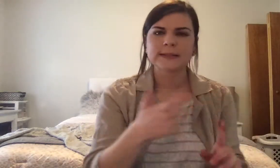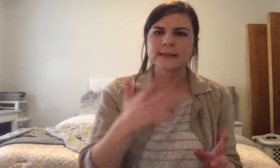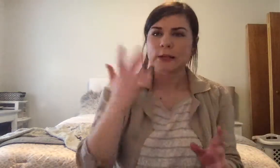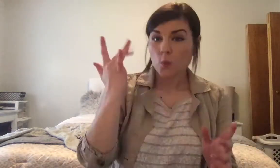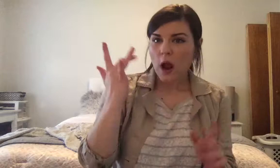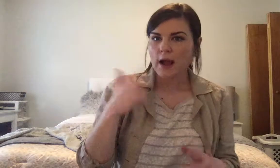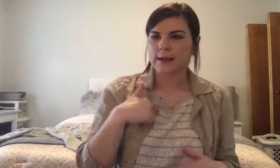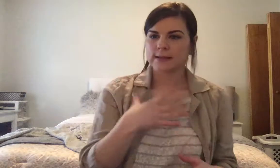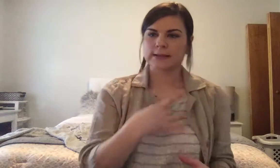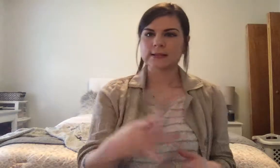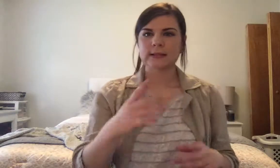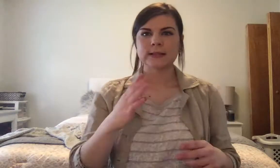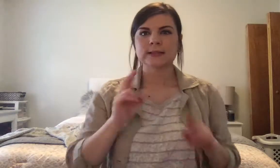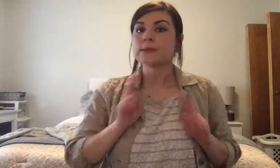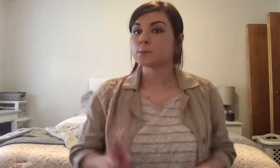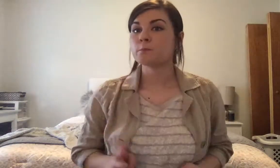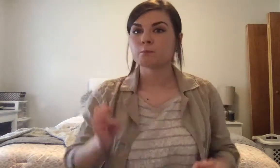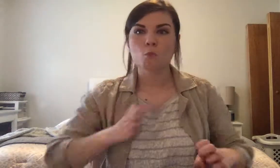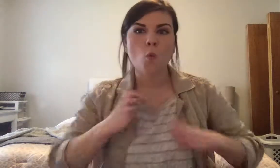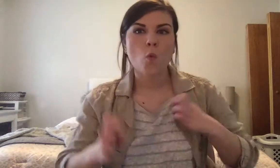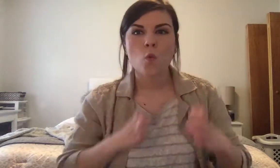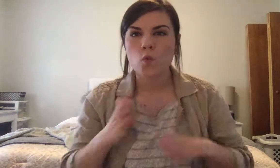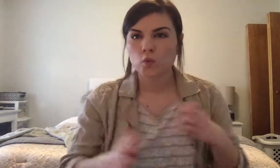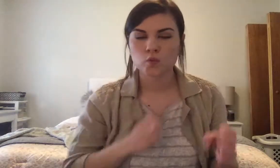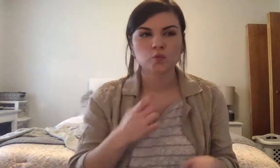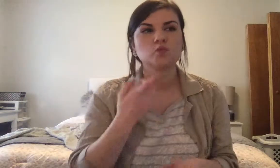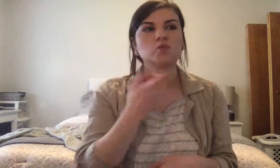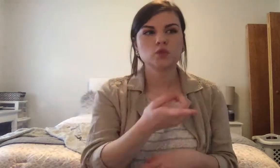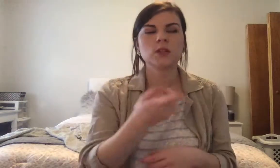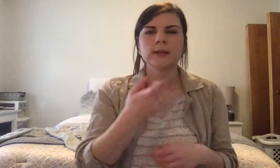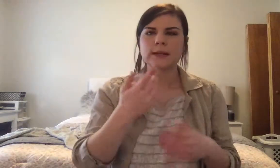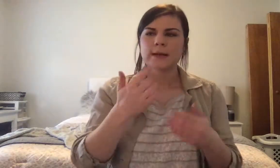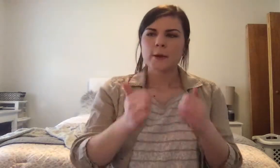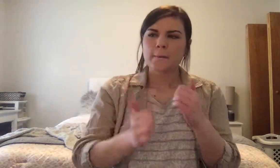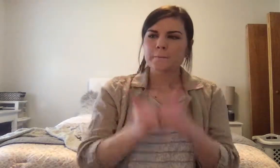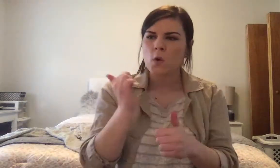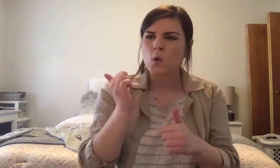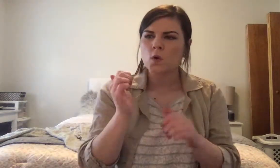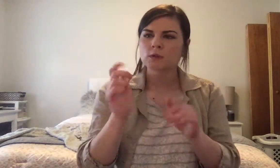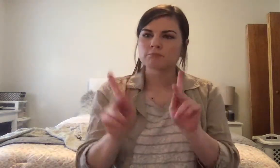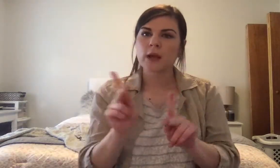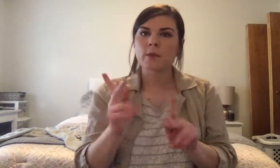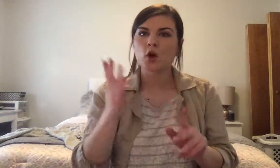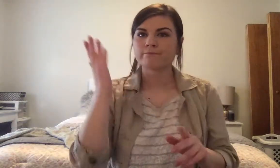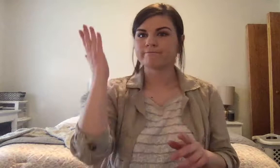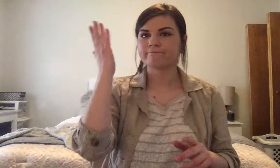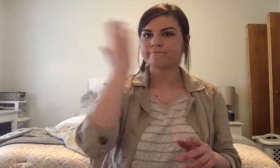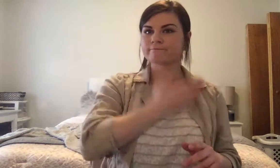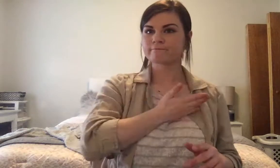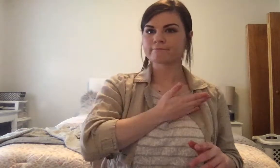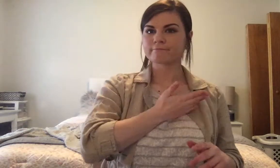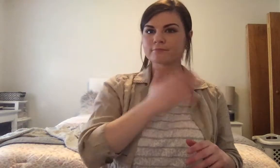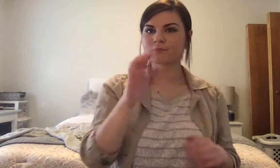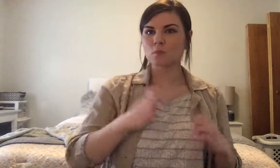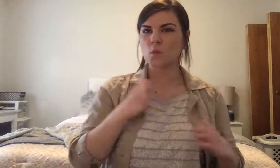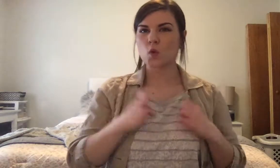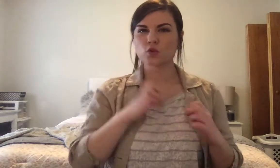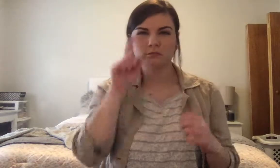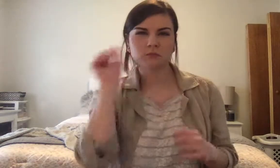and I feel like a lot of human emotion is subtle and it's hidden behind the eyes, and in photography I find that I can